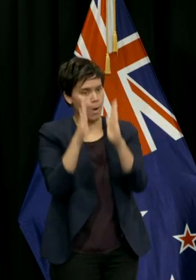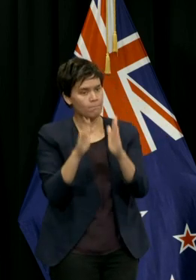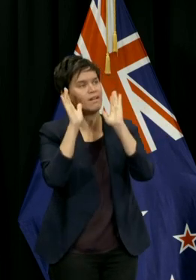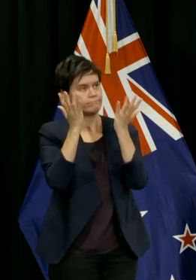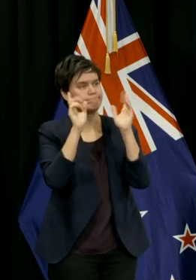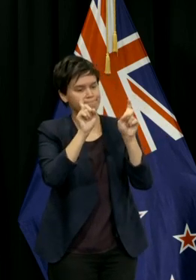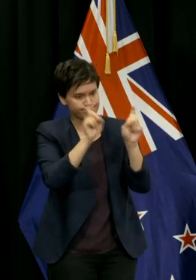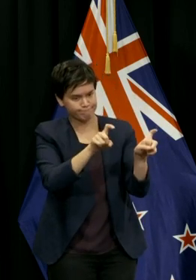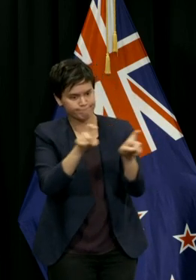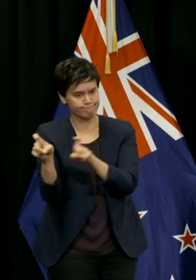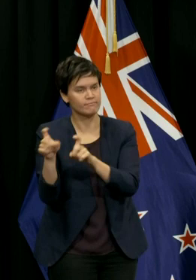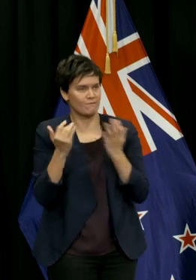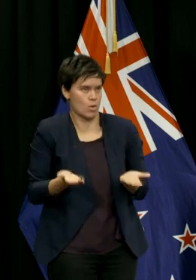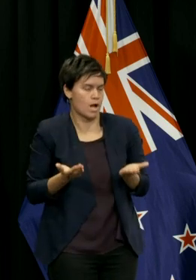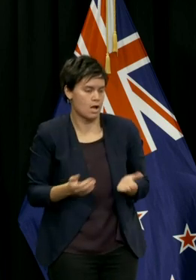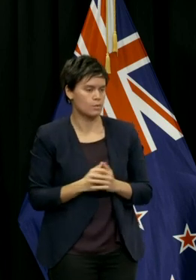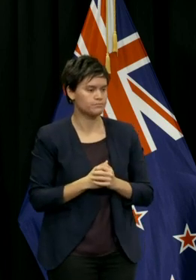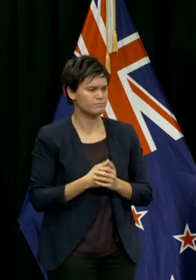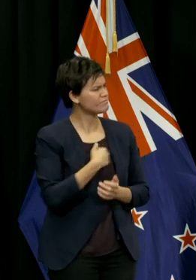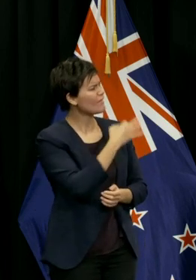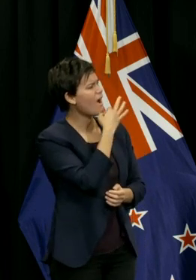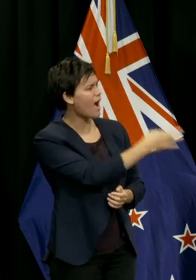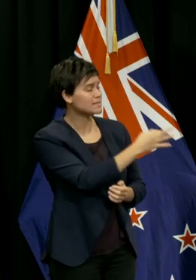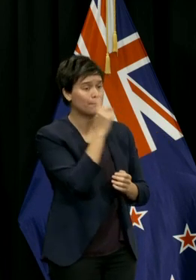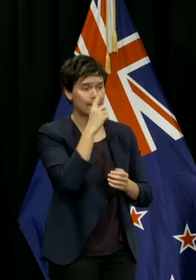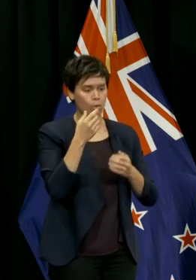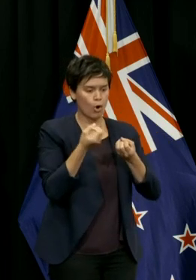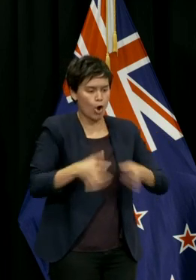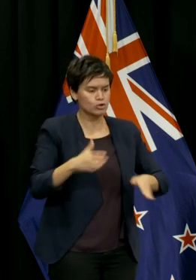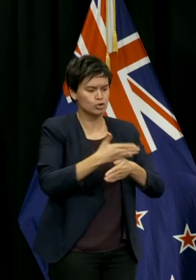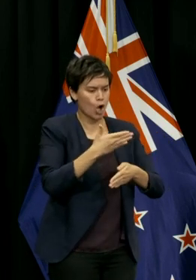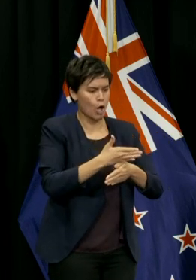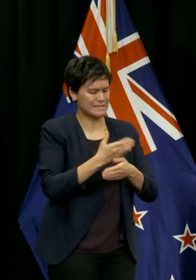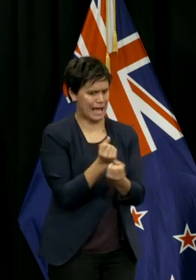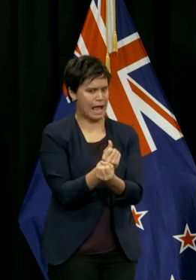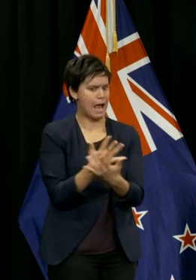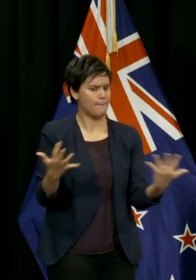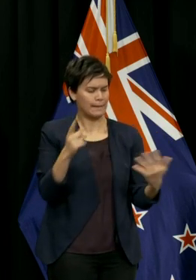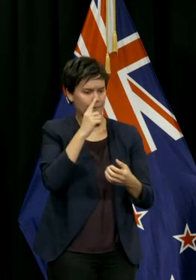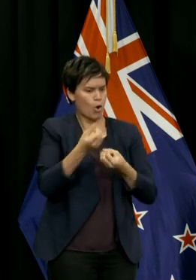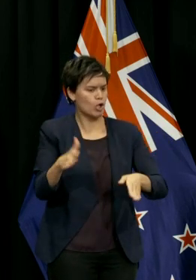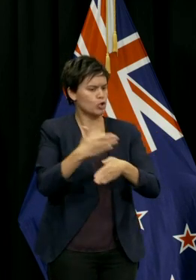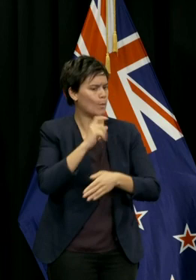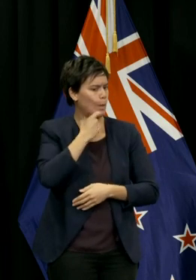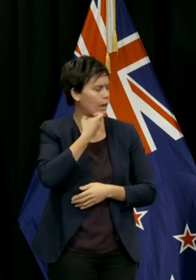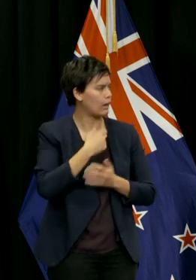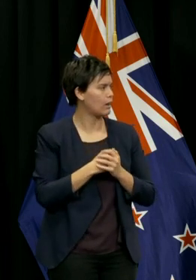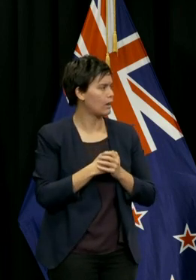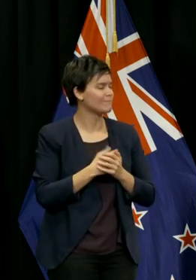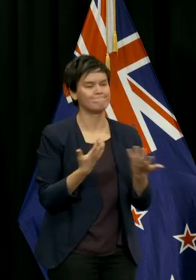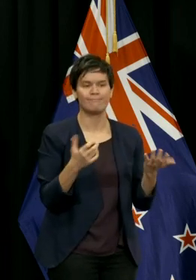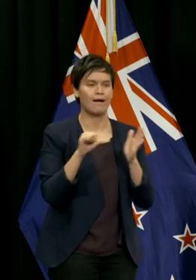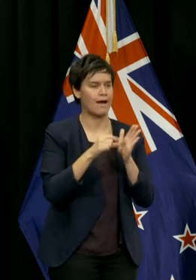Expecting the unemployment level to rise too. Well, yeah, that's a very difficult question to answer, as you can imagine. Clearly,